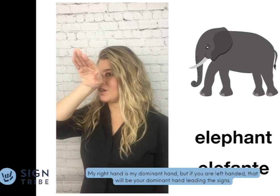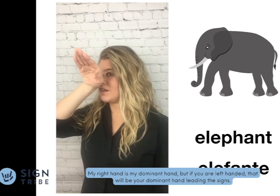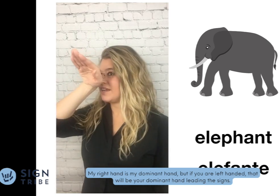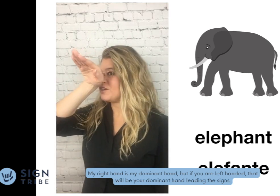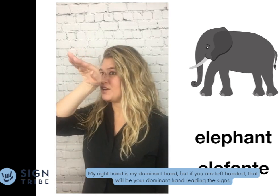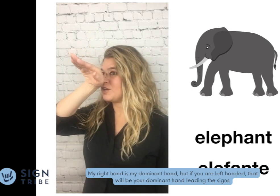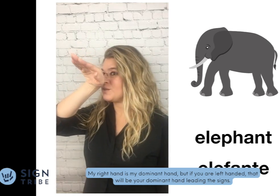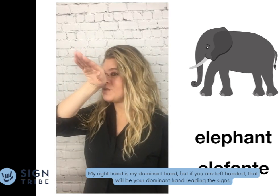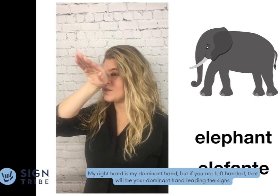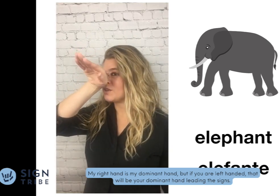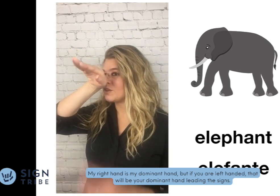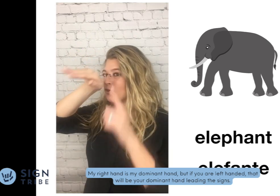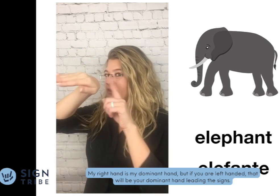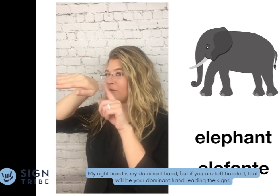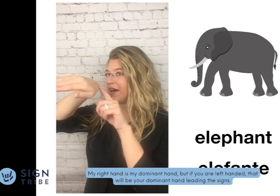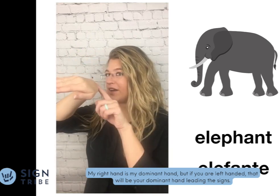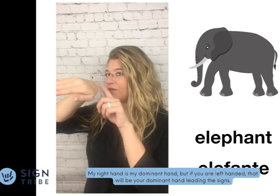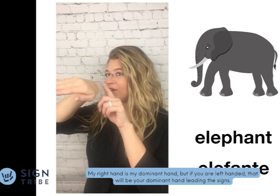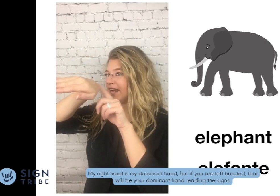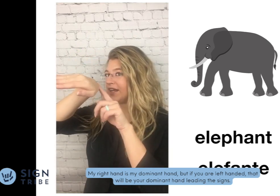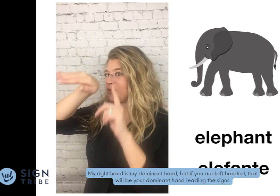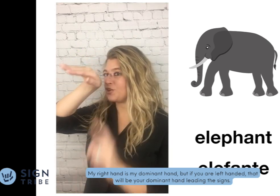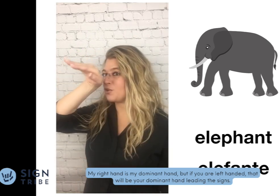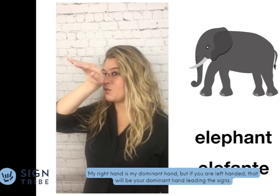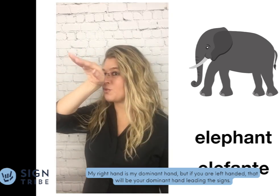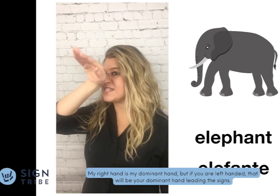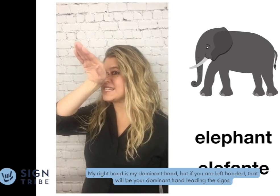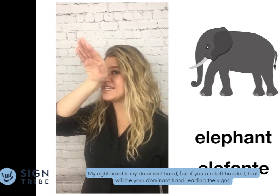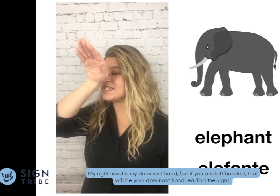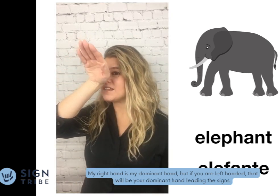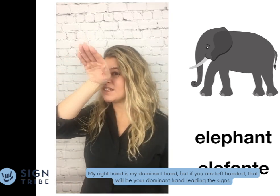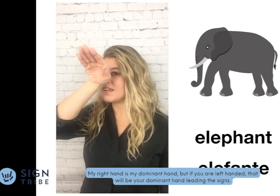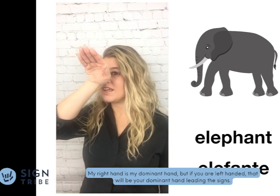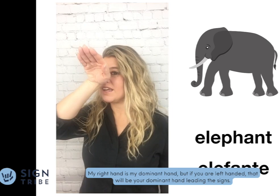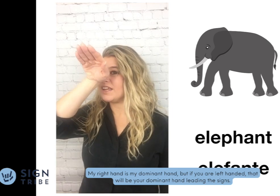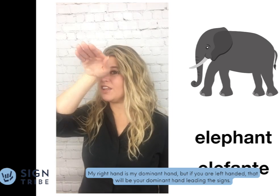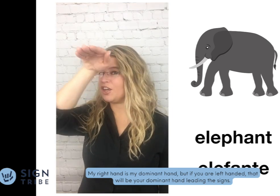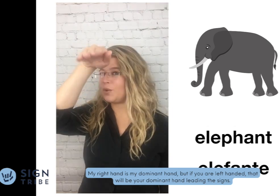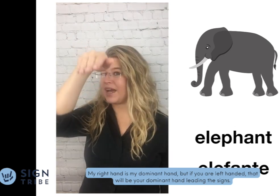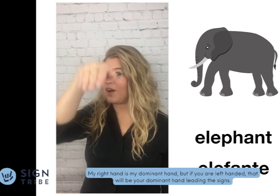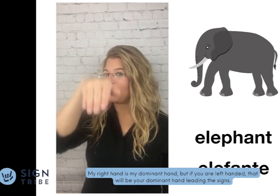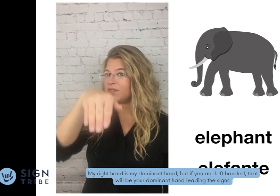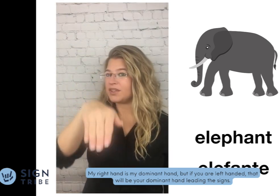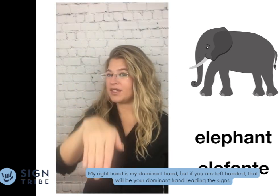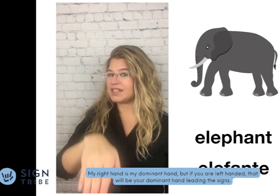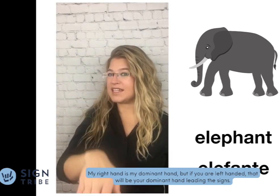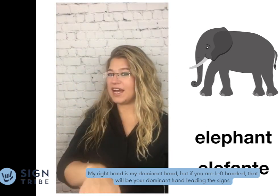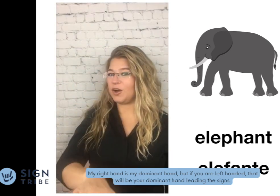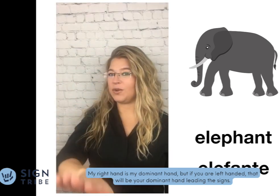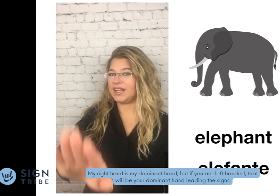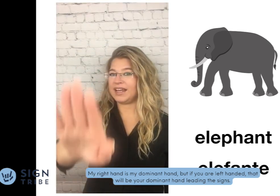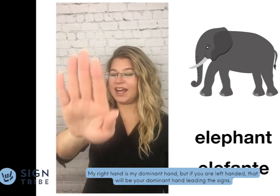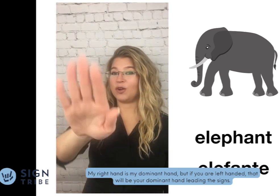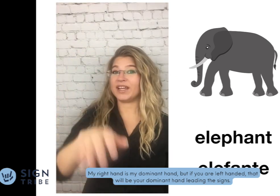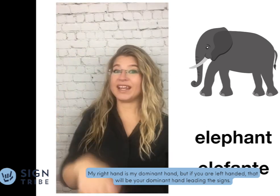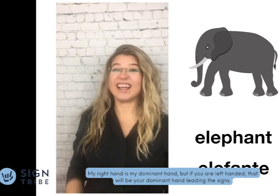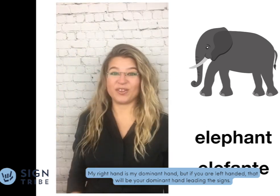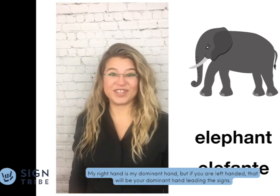at your nose with the back of your hand where your wrist is, and then go out, down, and out like an elephant's